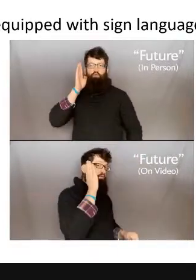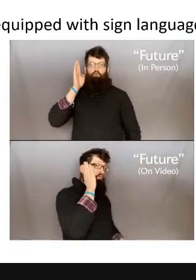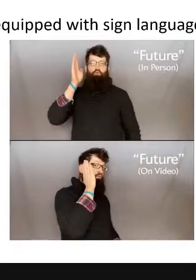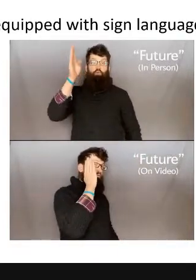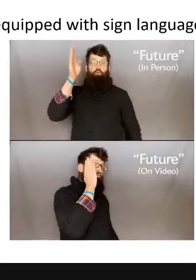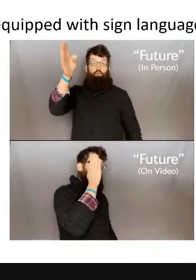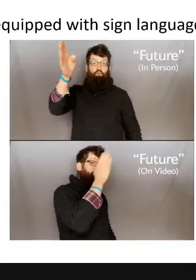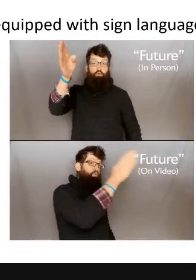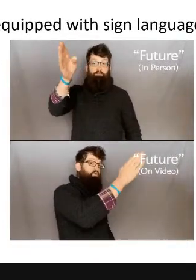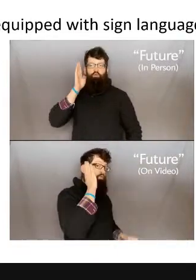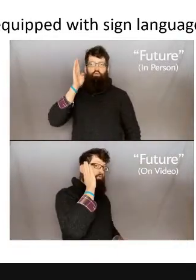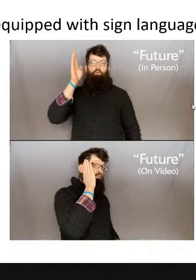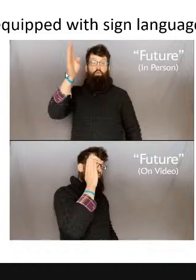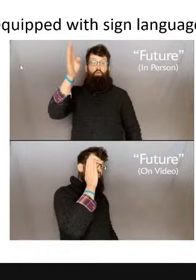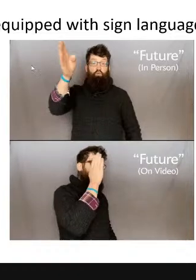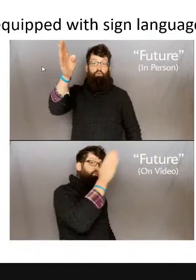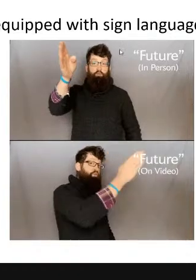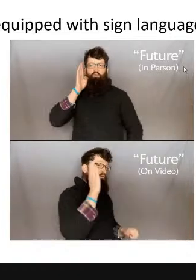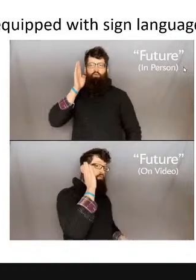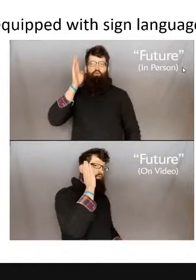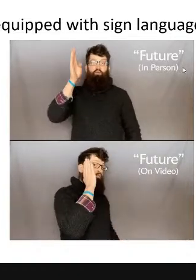to you, and that will